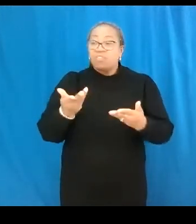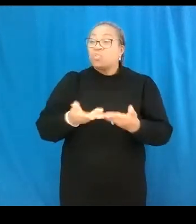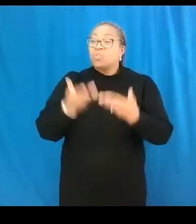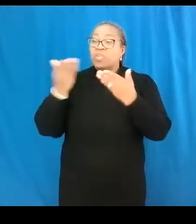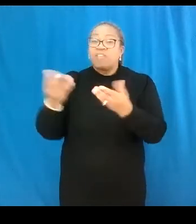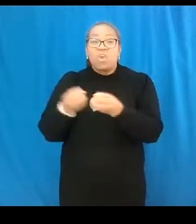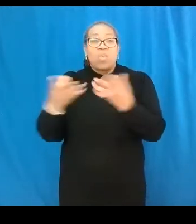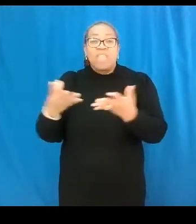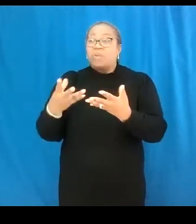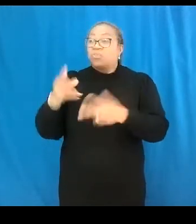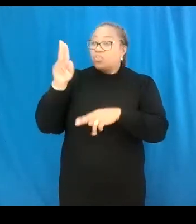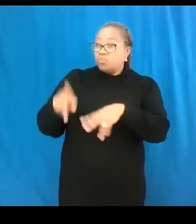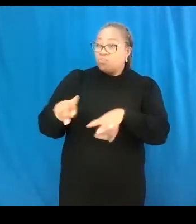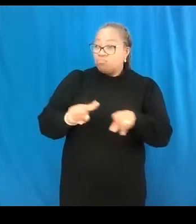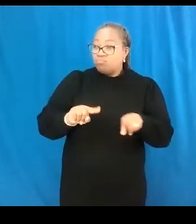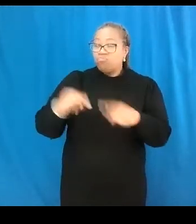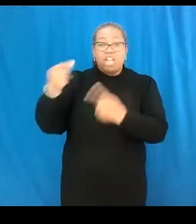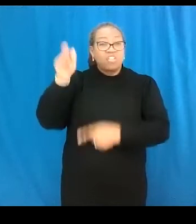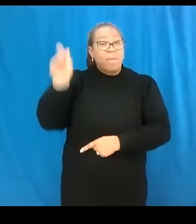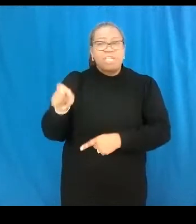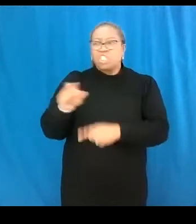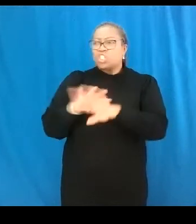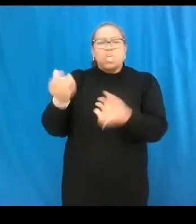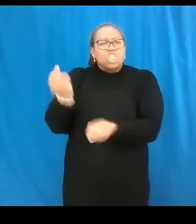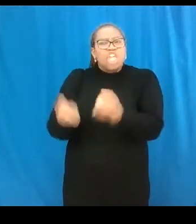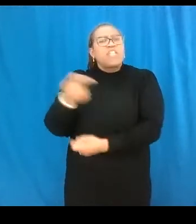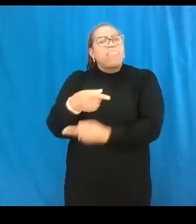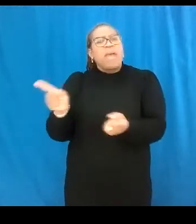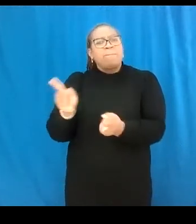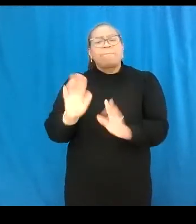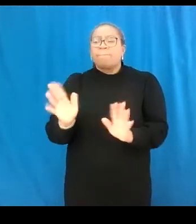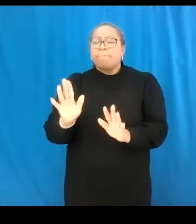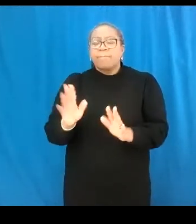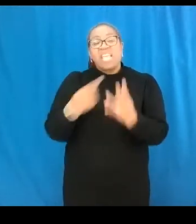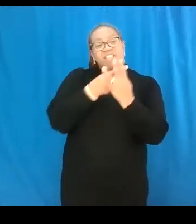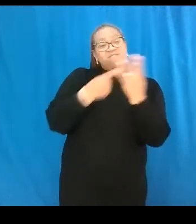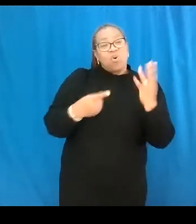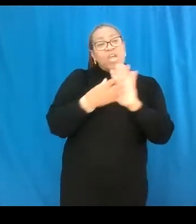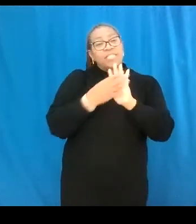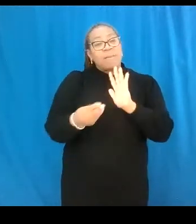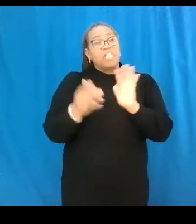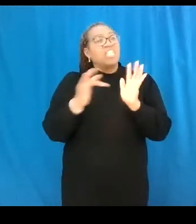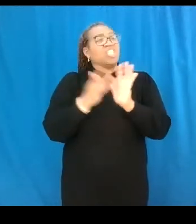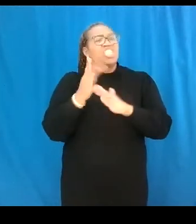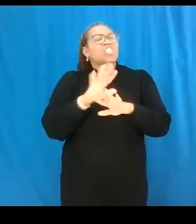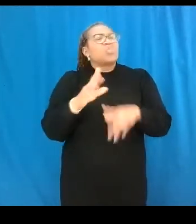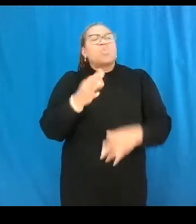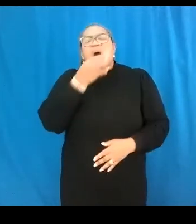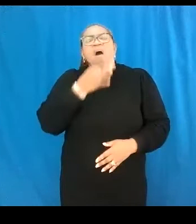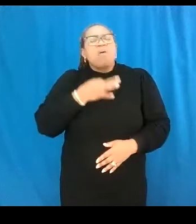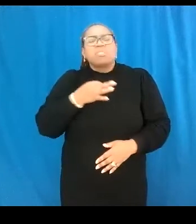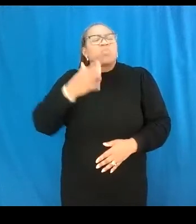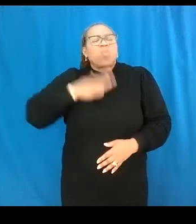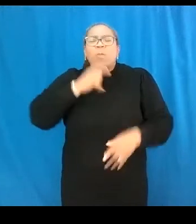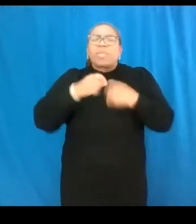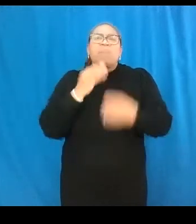credibility. And in these 4 illustrations, Jesus is not asking us to be soft. He's not asking us